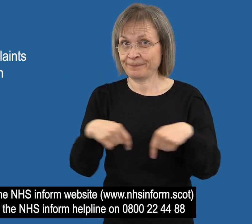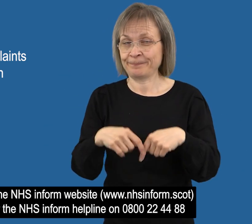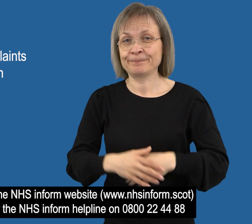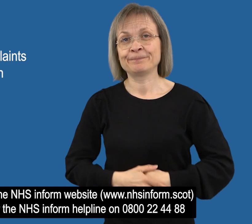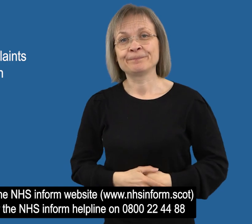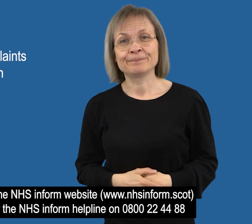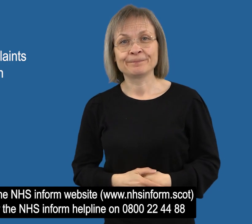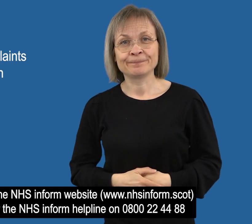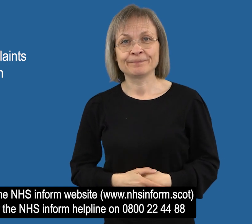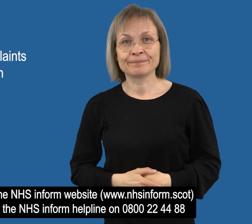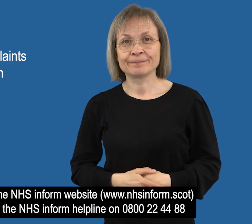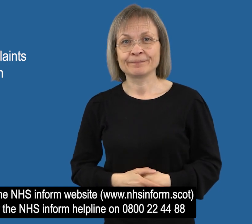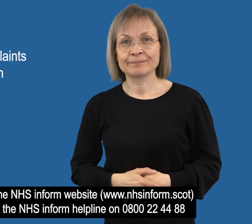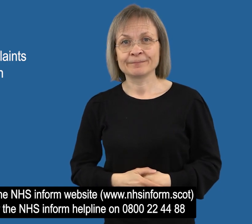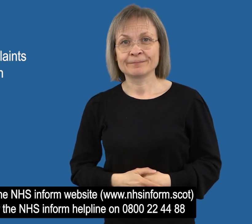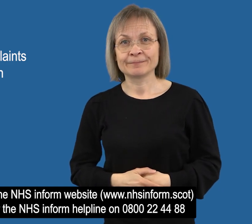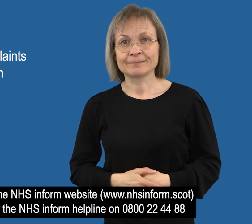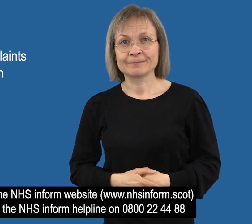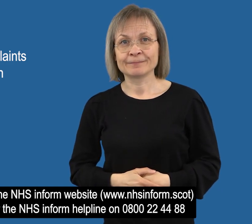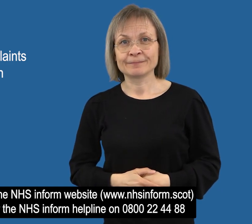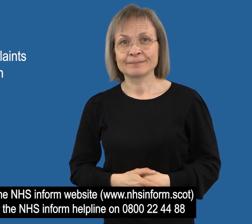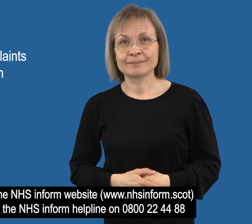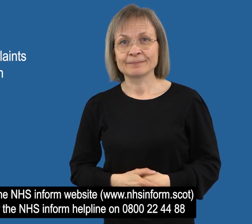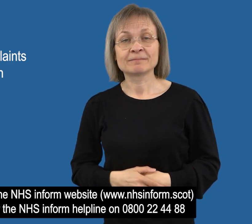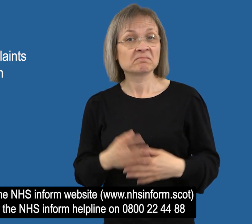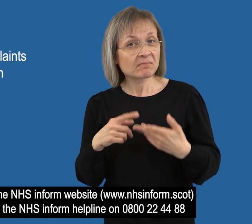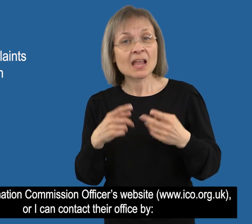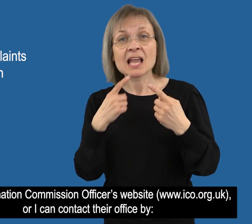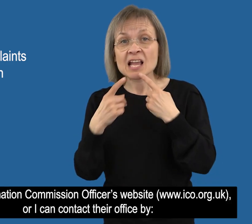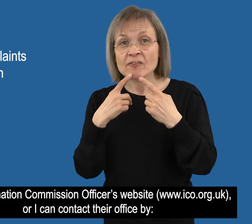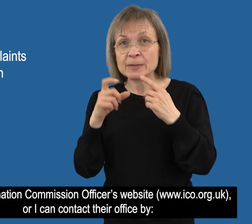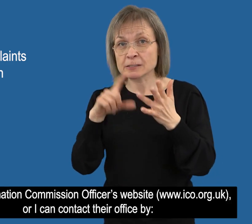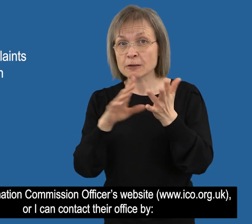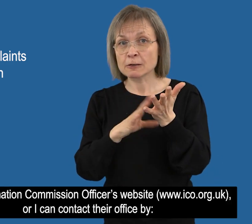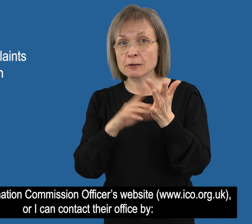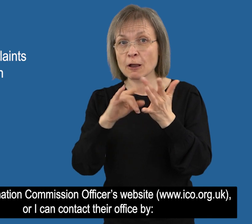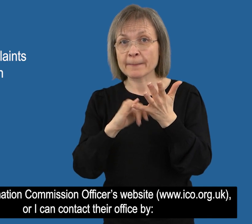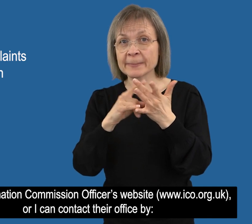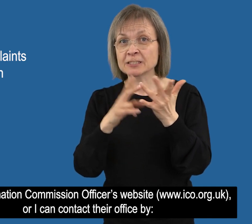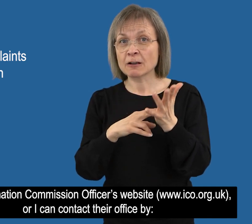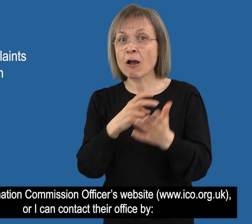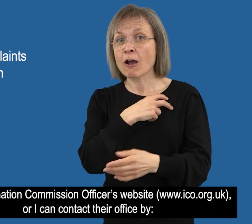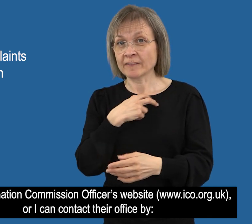www.nhsinform.scot, or the NHS Inform helpline on 0800 22